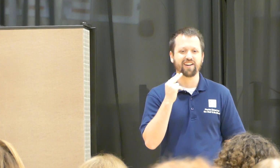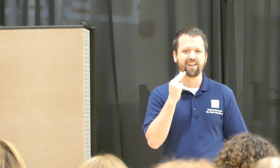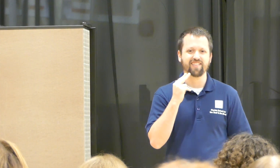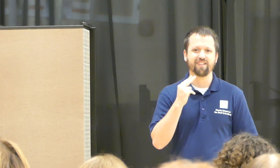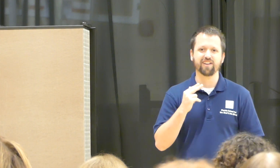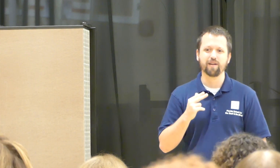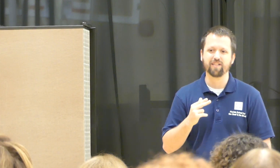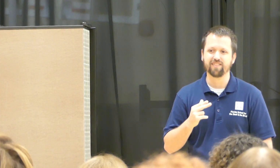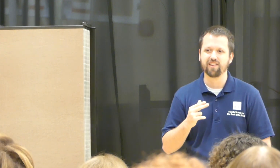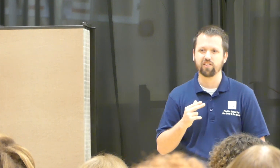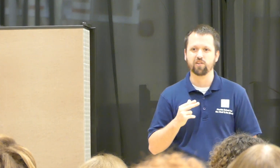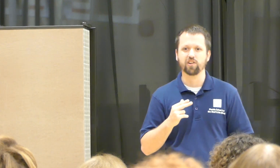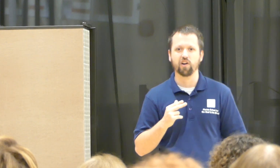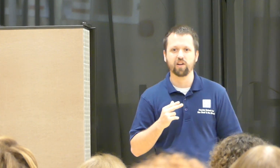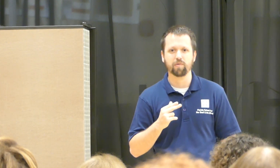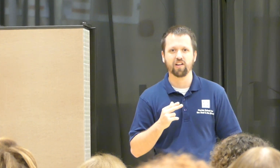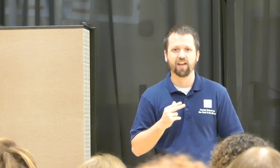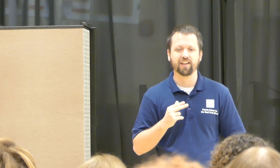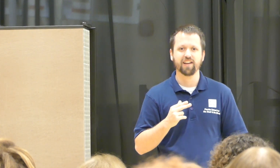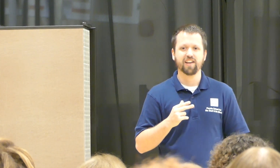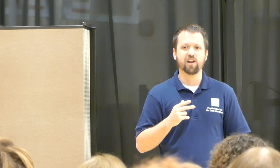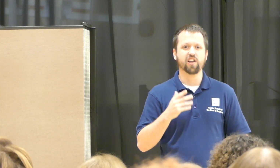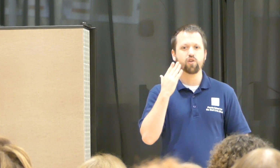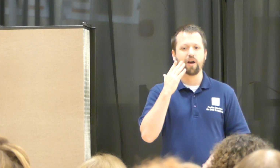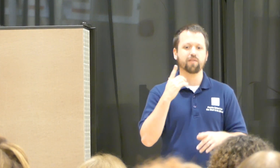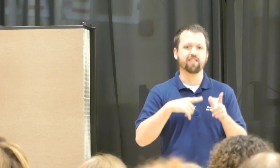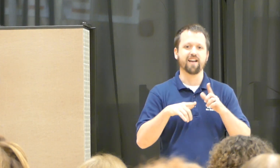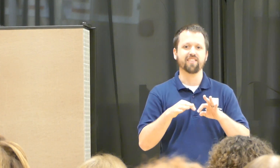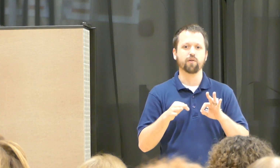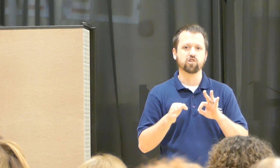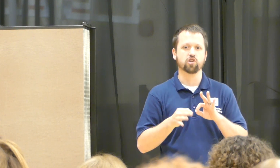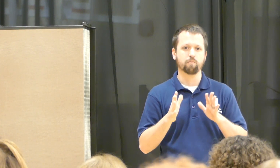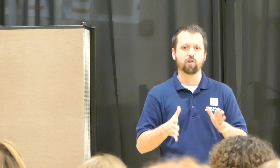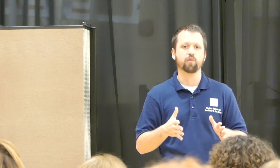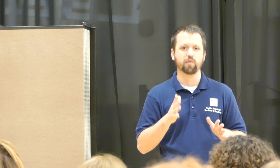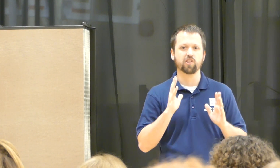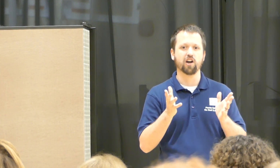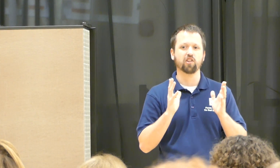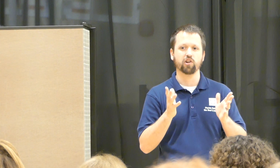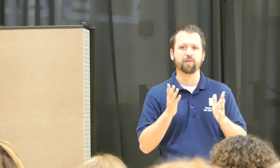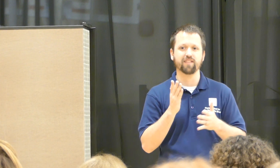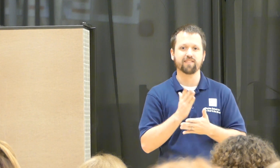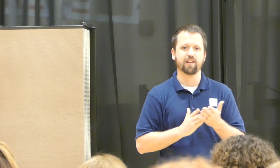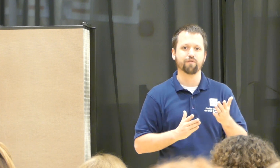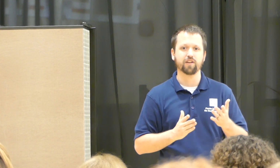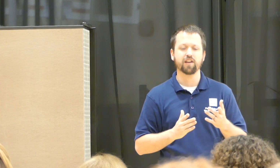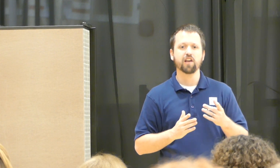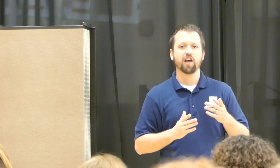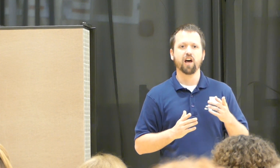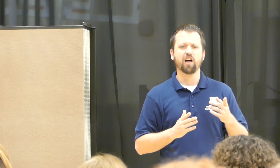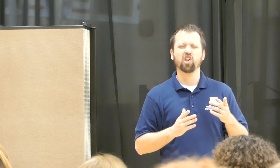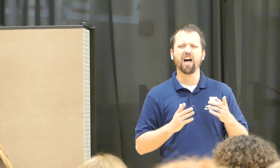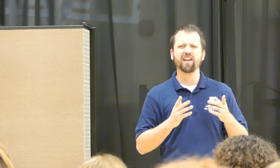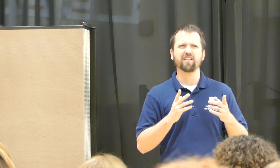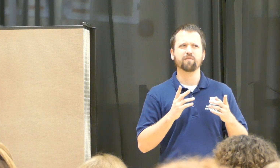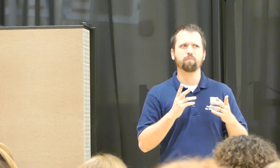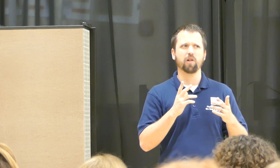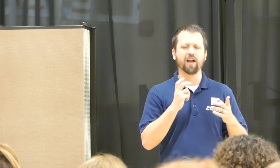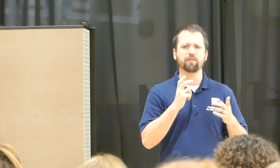hilarious. Every time he'd see you, he'd feel like, he knew I was the sign language interpreter, we would talk a little bit and stuff. And, a lot of blind and